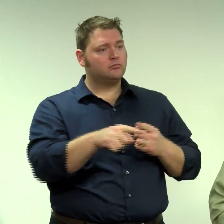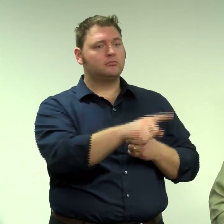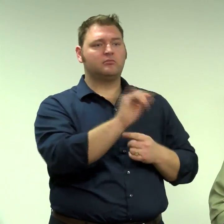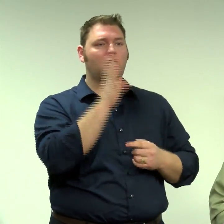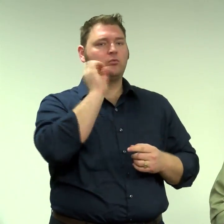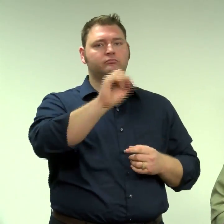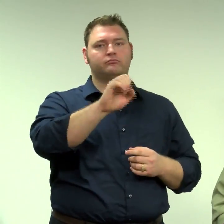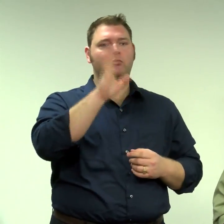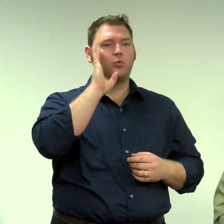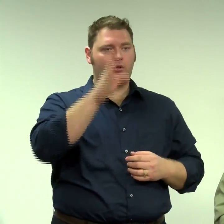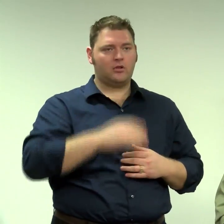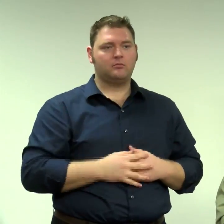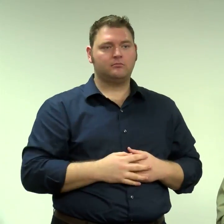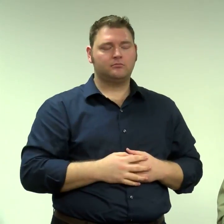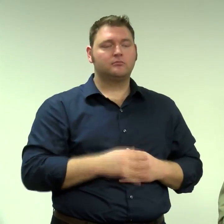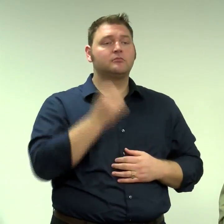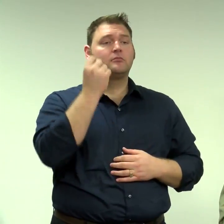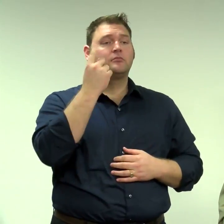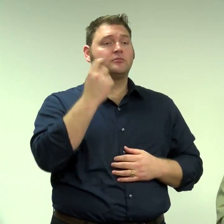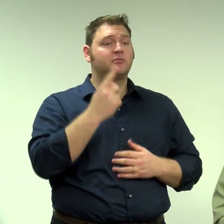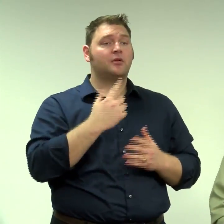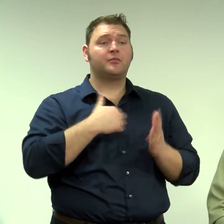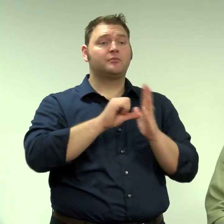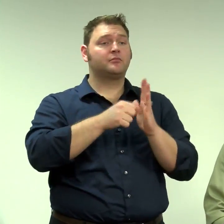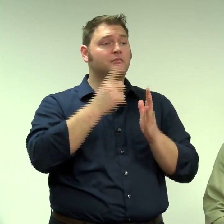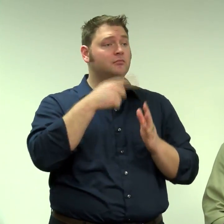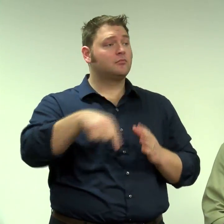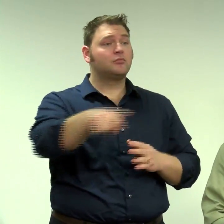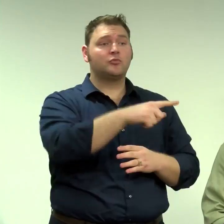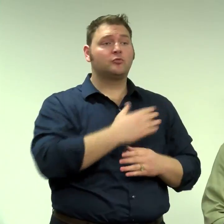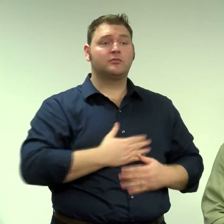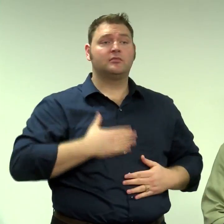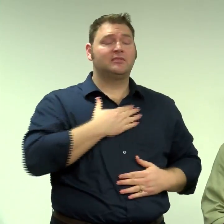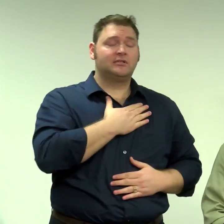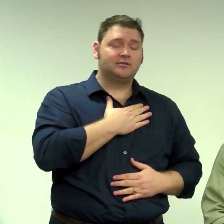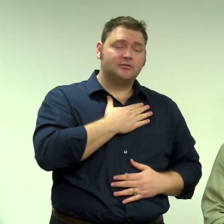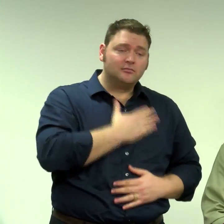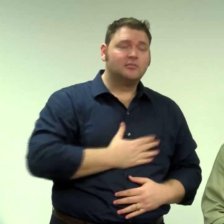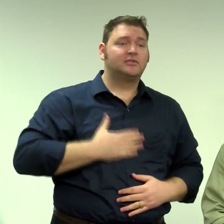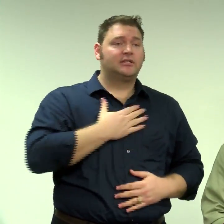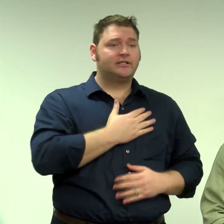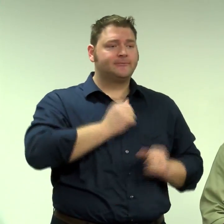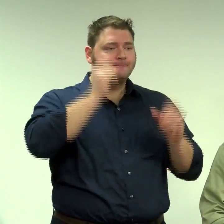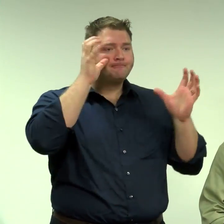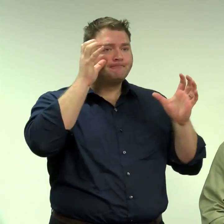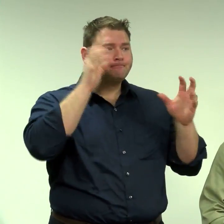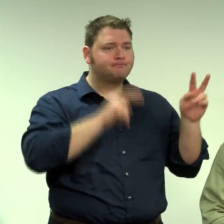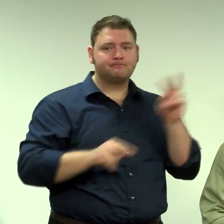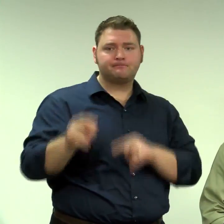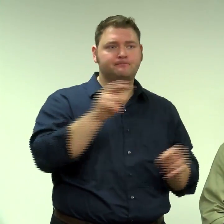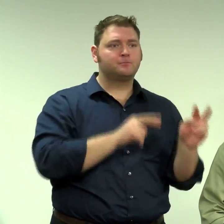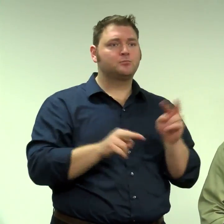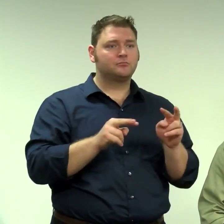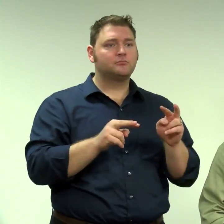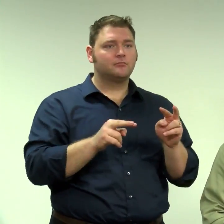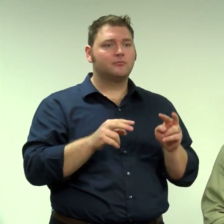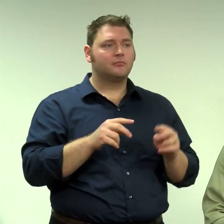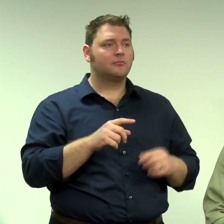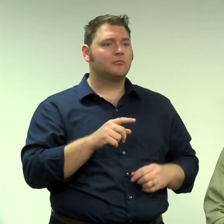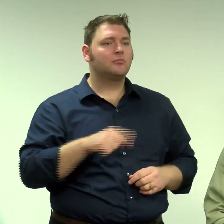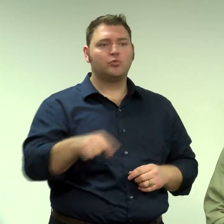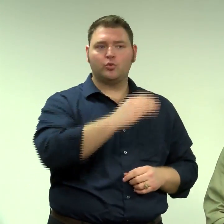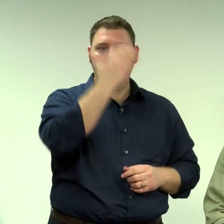What I will say to people throughout the city of Houston is that please be alert, please be on notice.